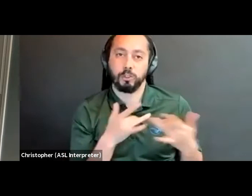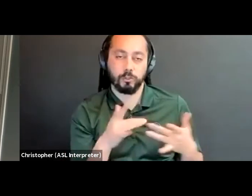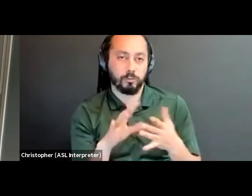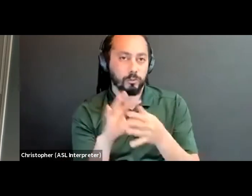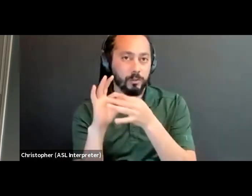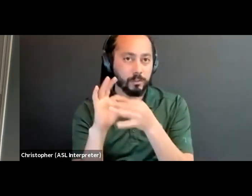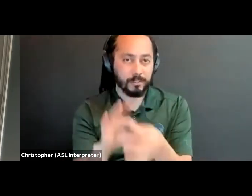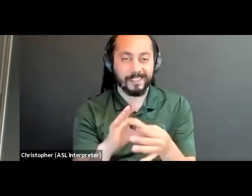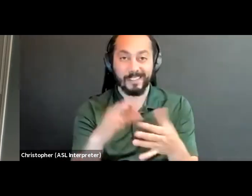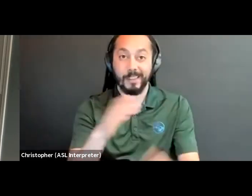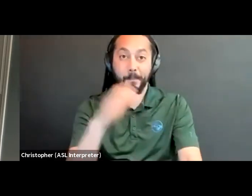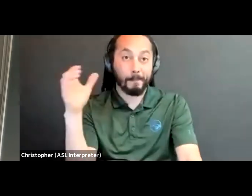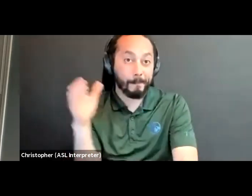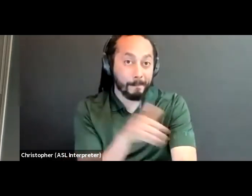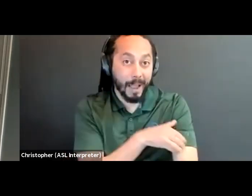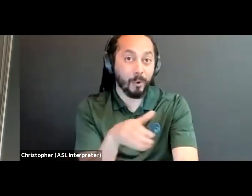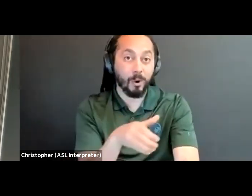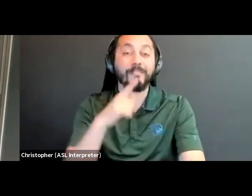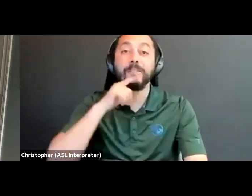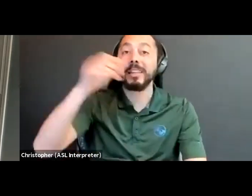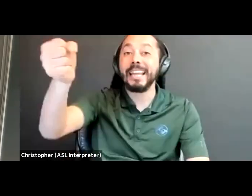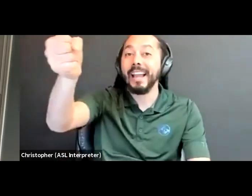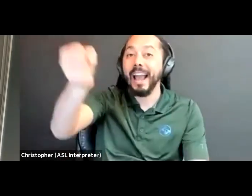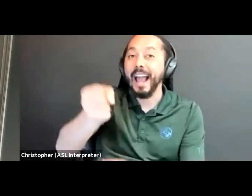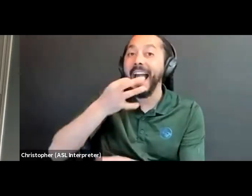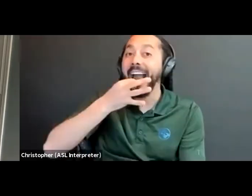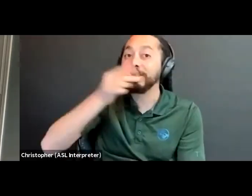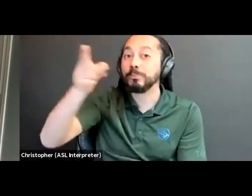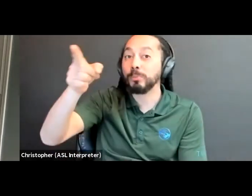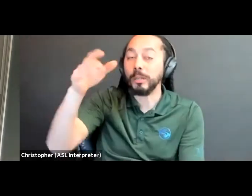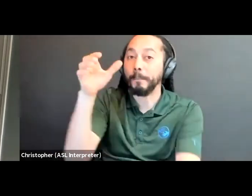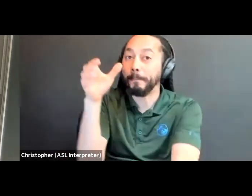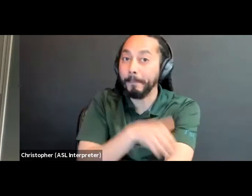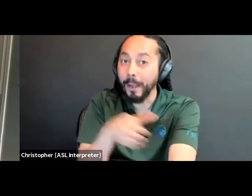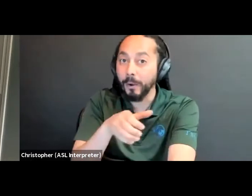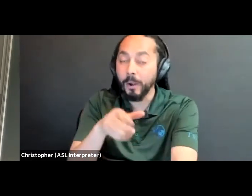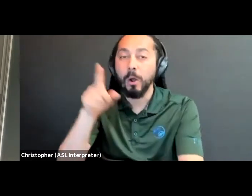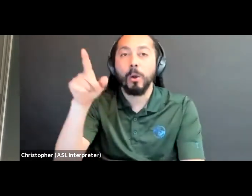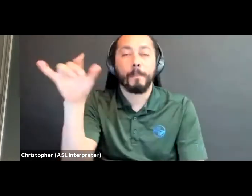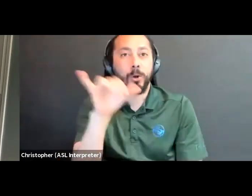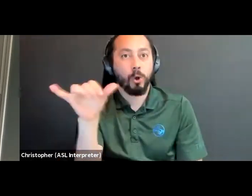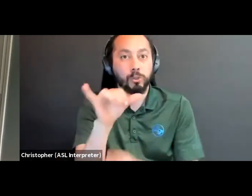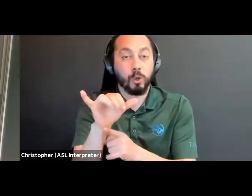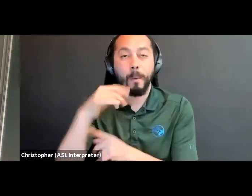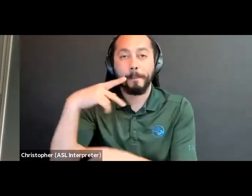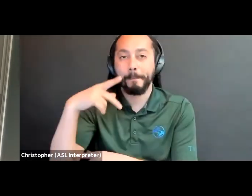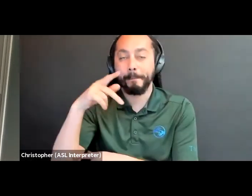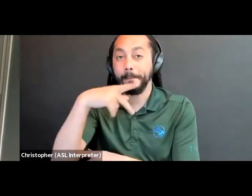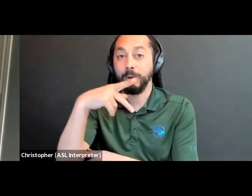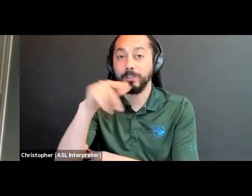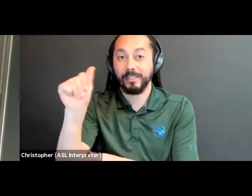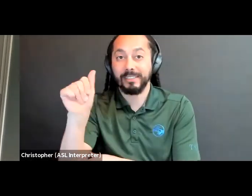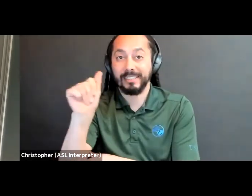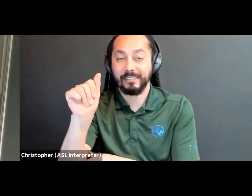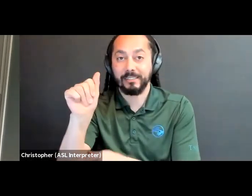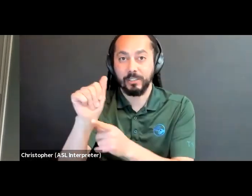the power of experts in those proceedings, but also the power of this parental alienation discourse, despite a lot of